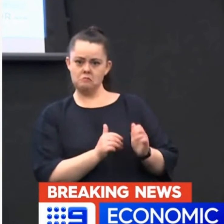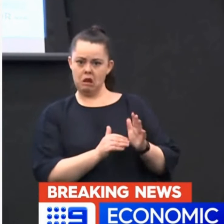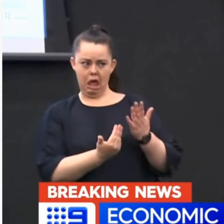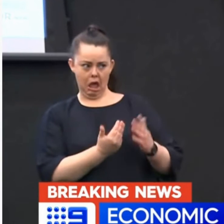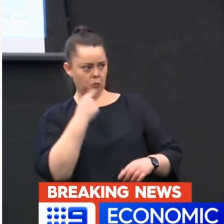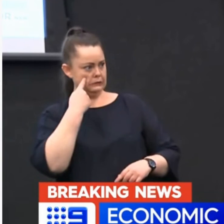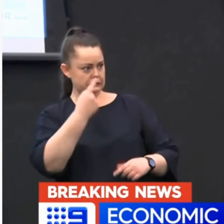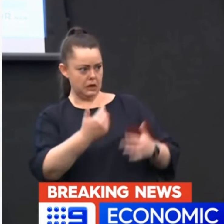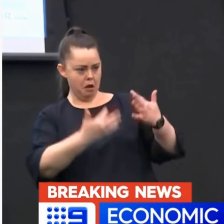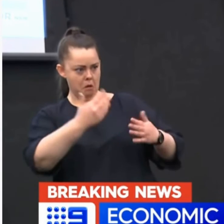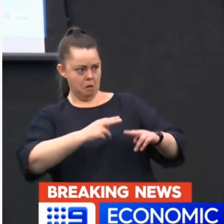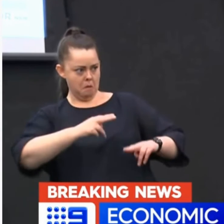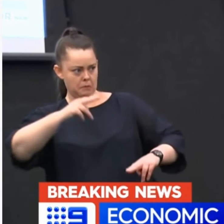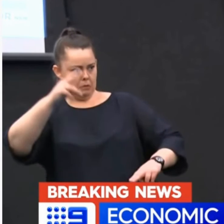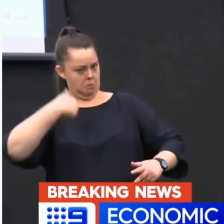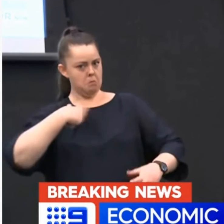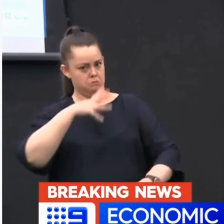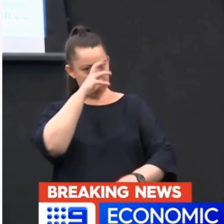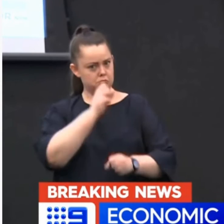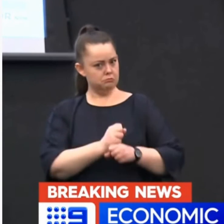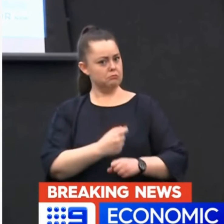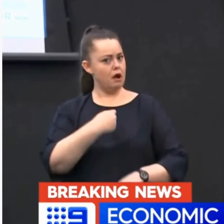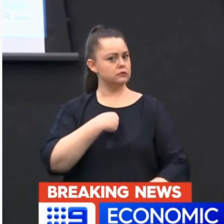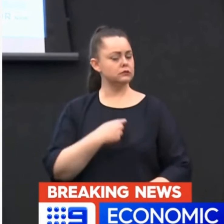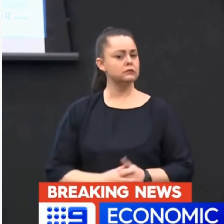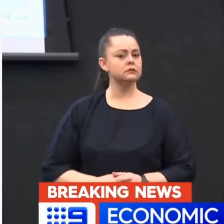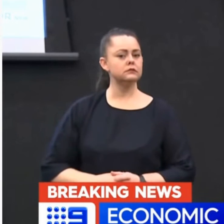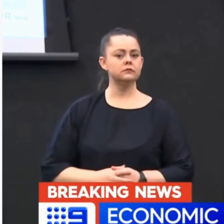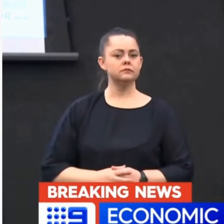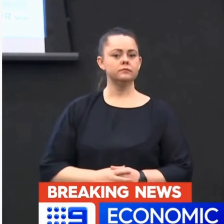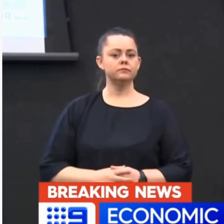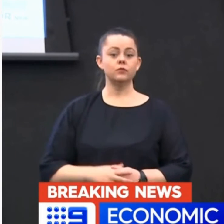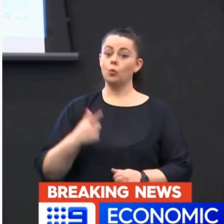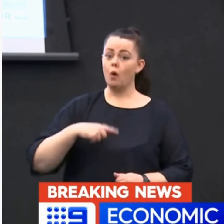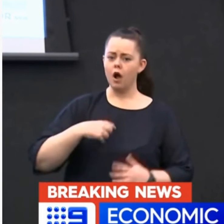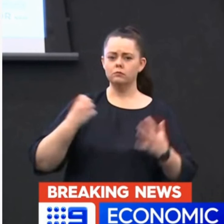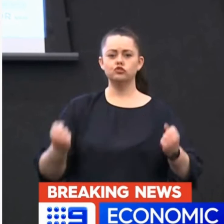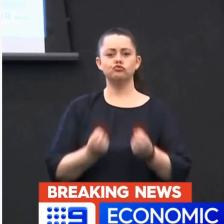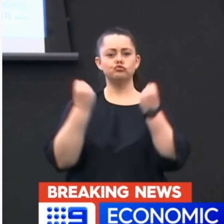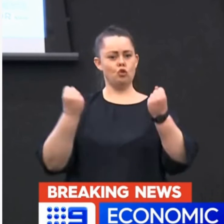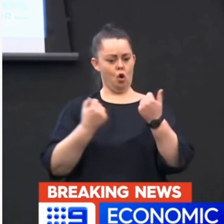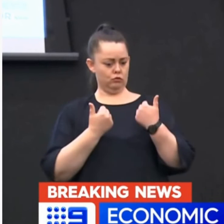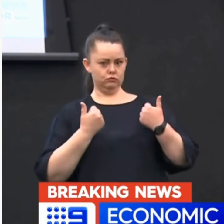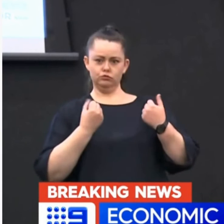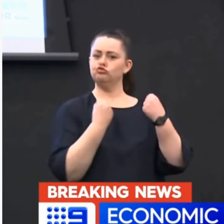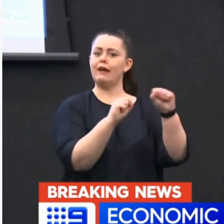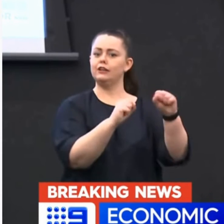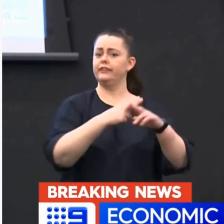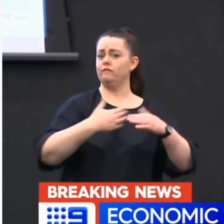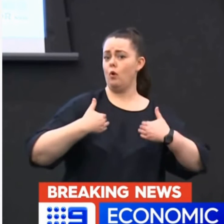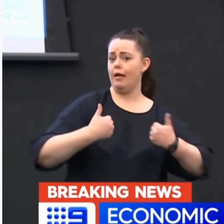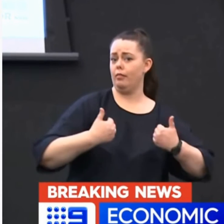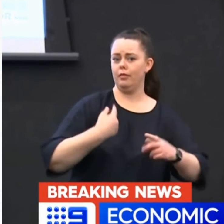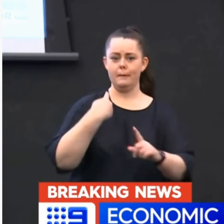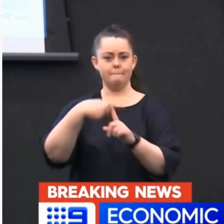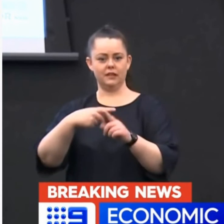confidence anywhere in the nation at the moment because we've got a very strong health strategy and we've got a very clear recovery strategy, and this will feed